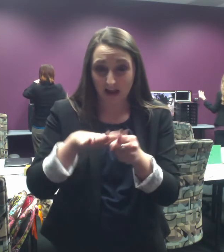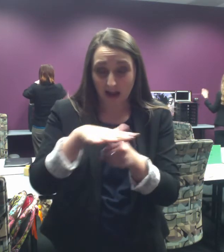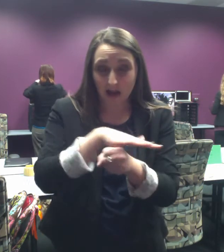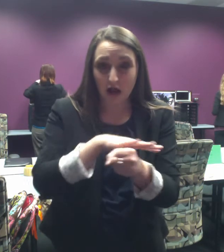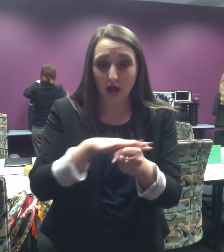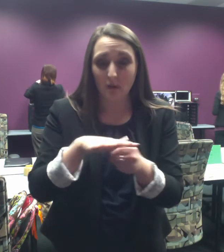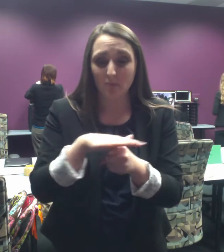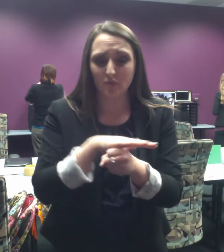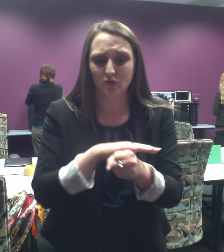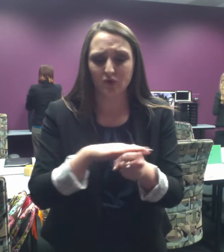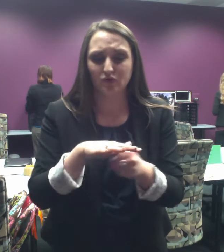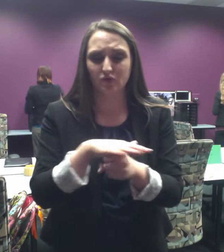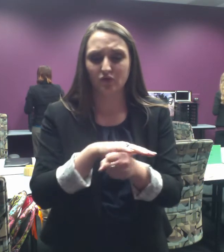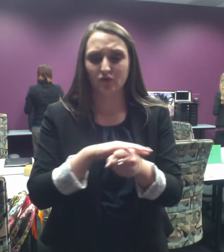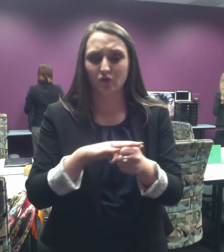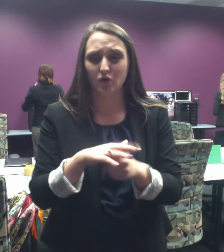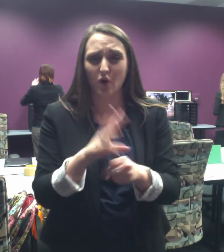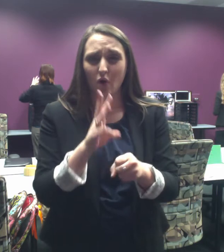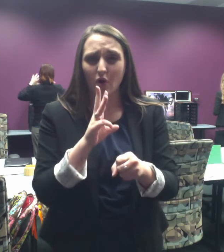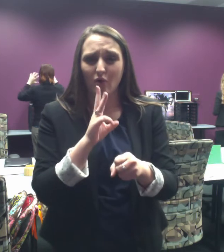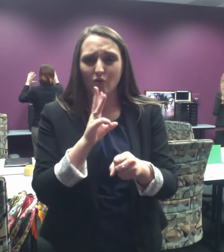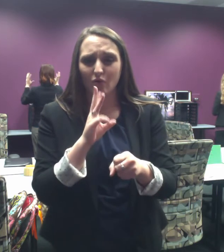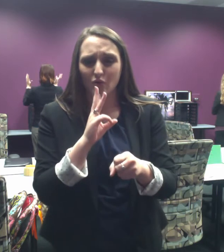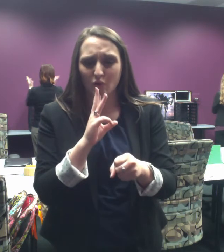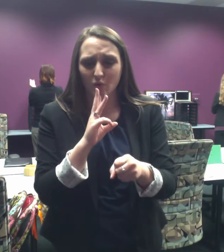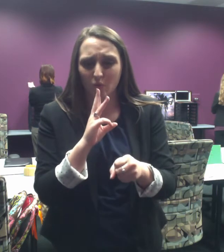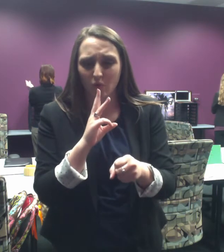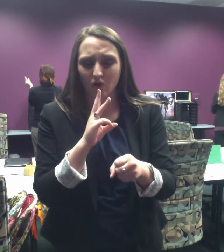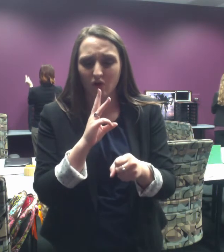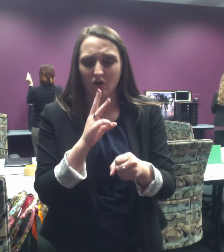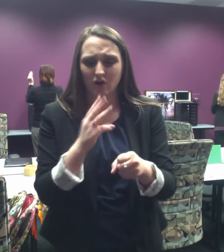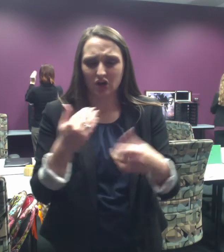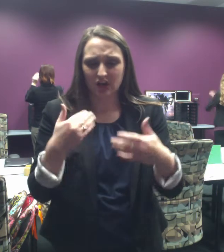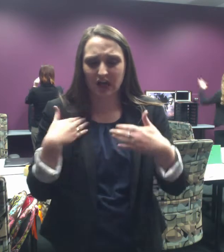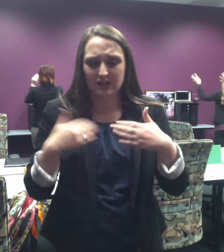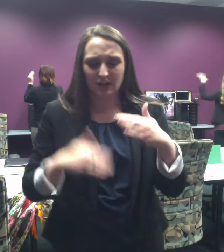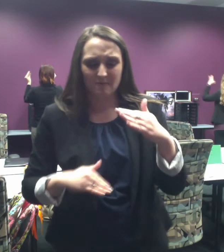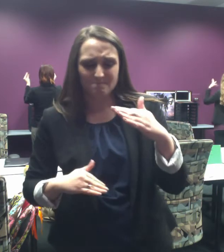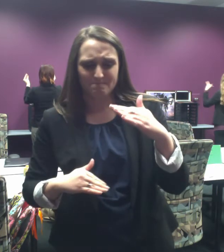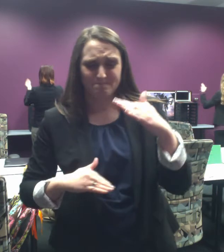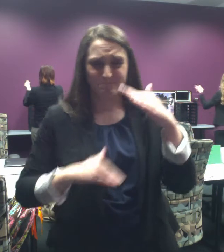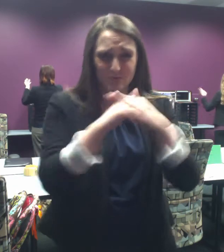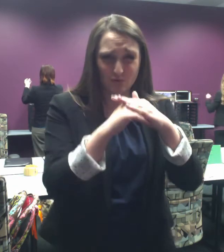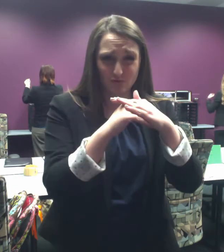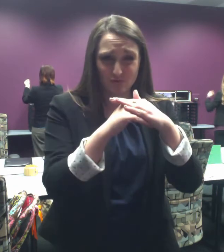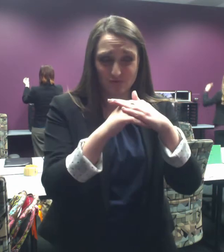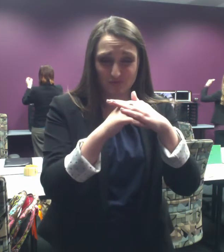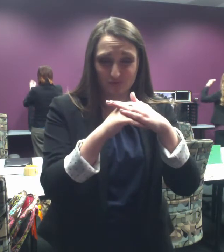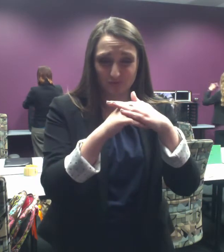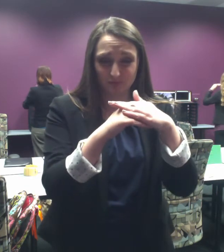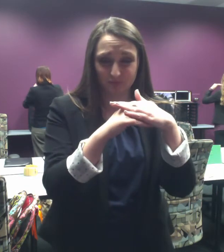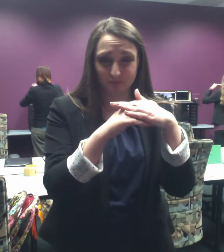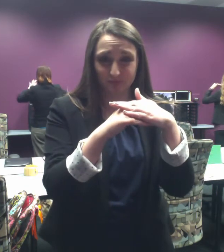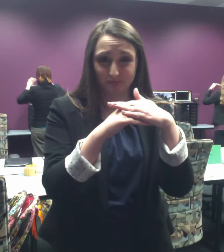atmosphere will only hold a certain amount of water vapor. When it reaches